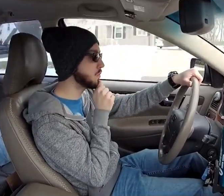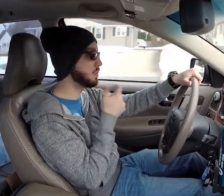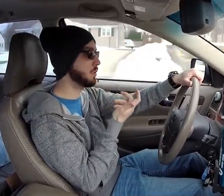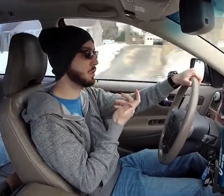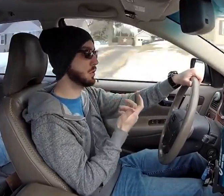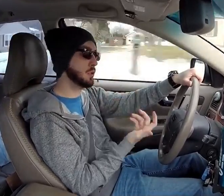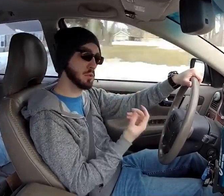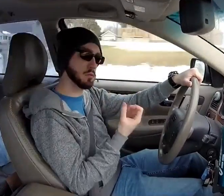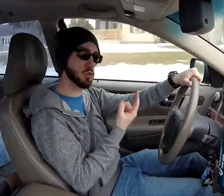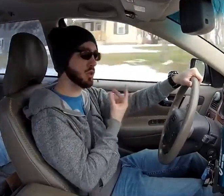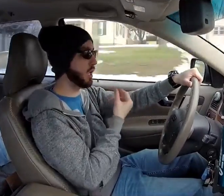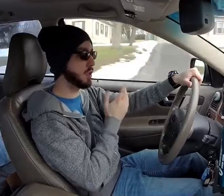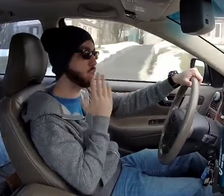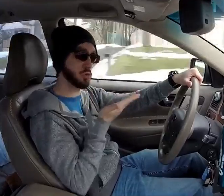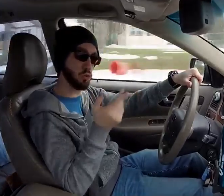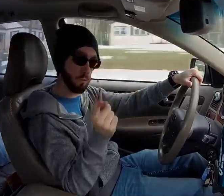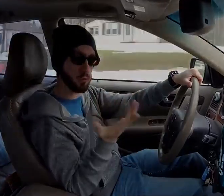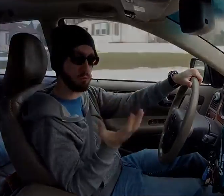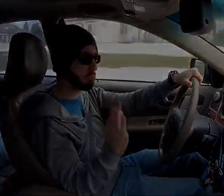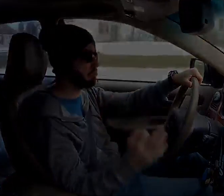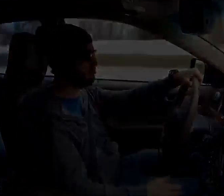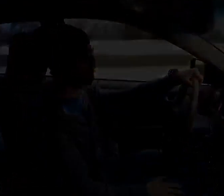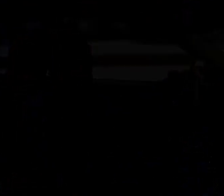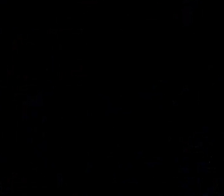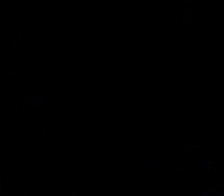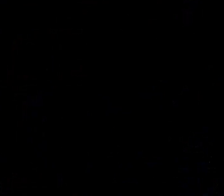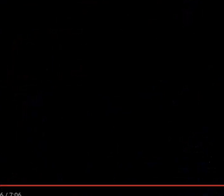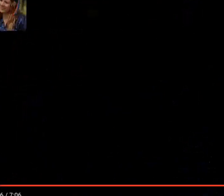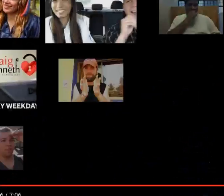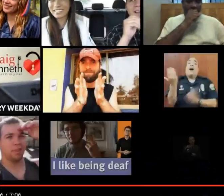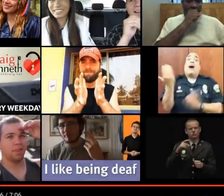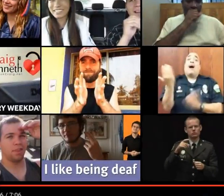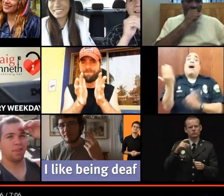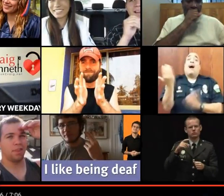And, sometimes you really have to be patient, waiting for people to show up.